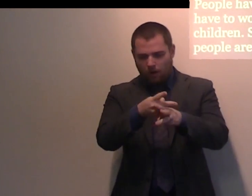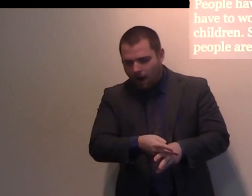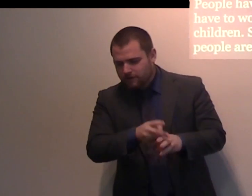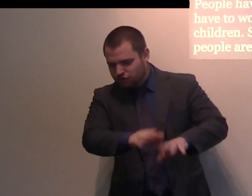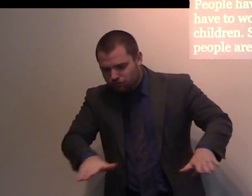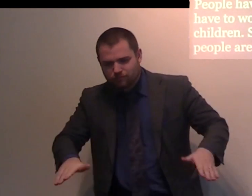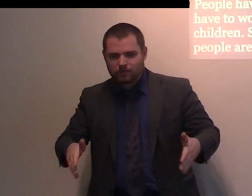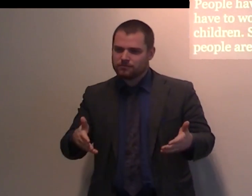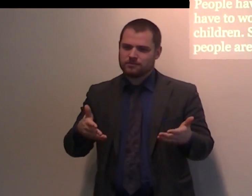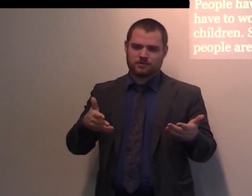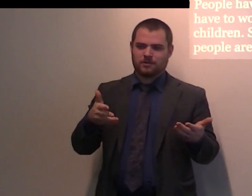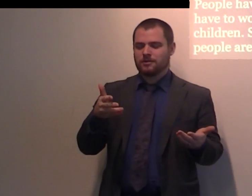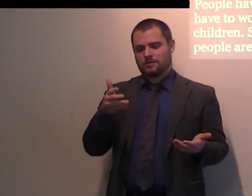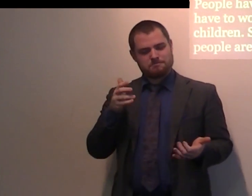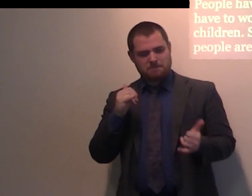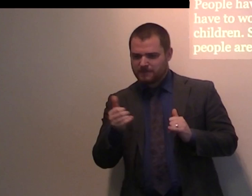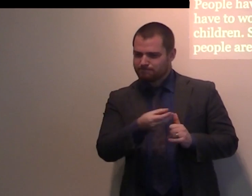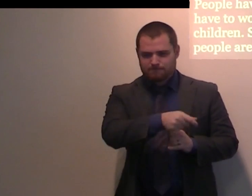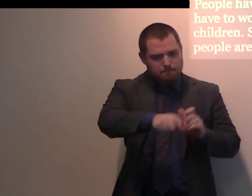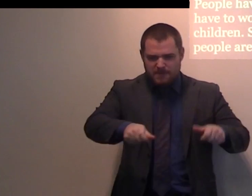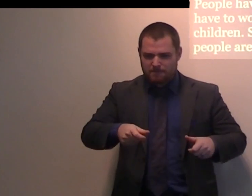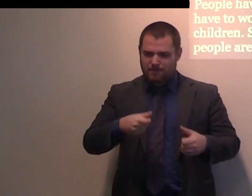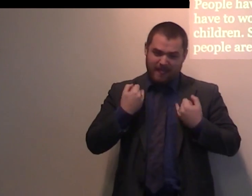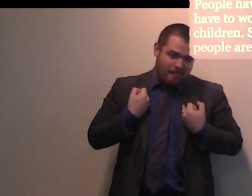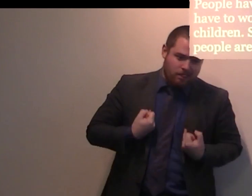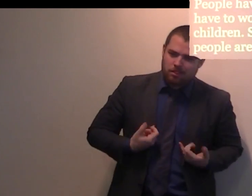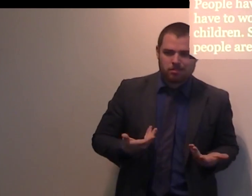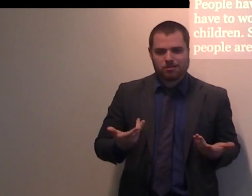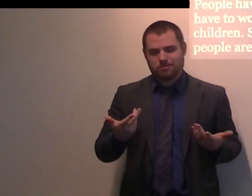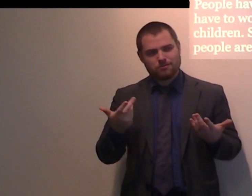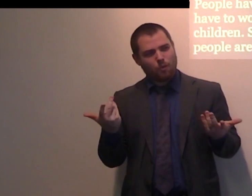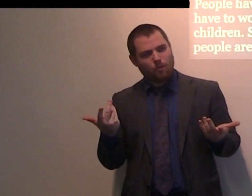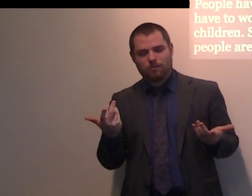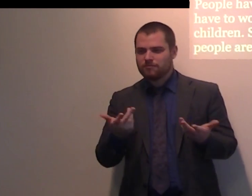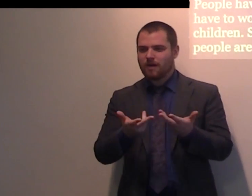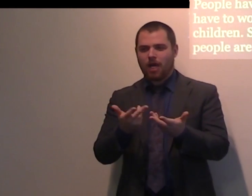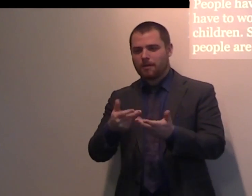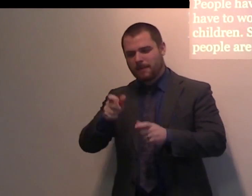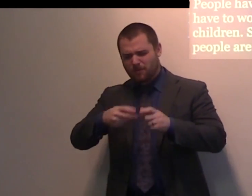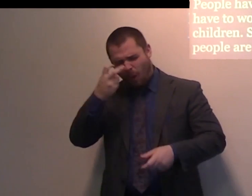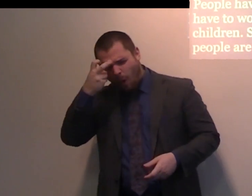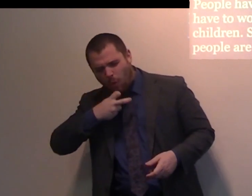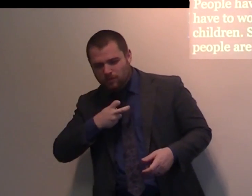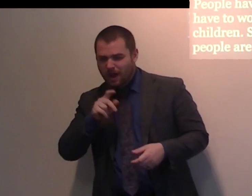children. Some people are ill. Other people are old and can't